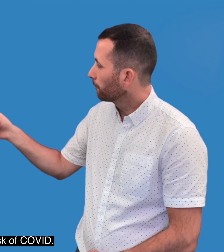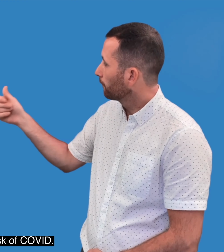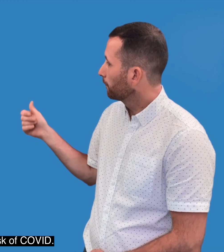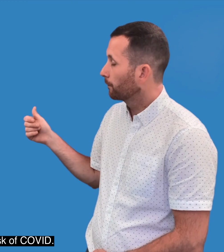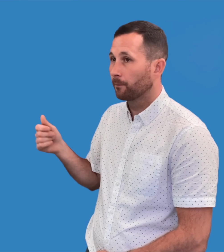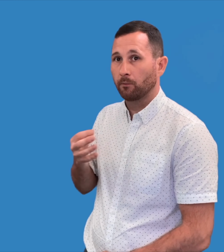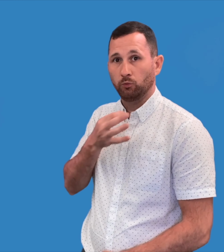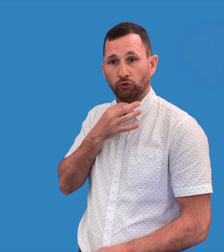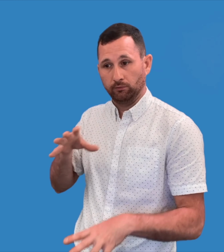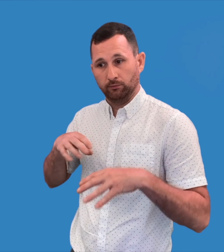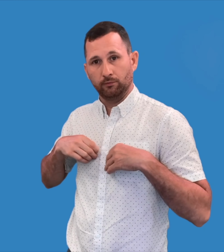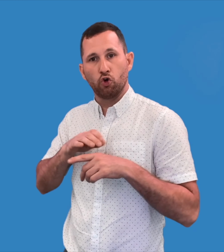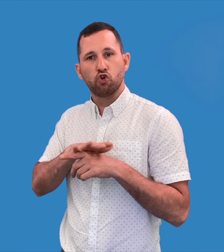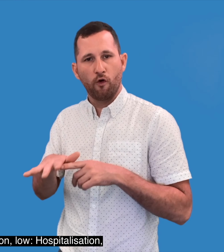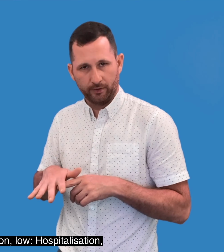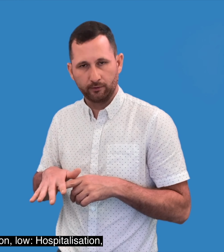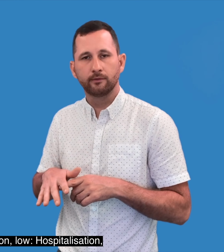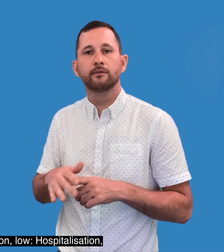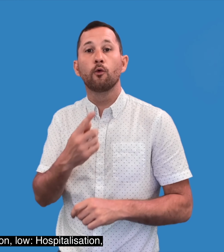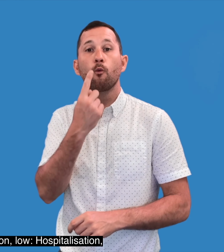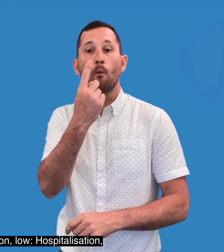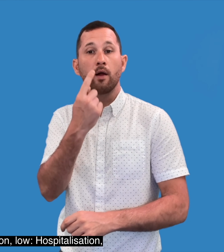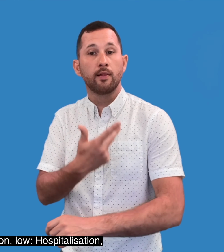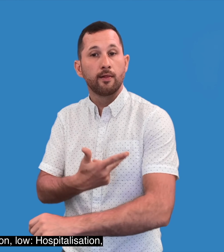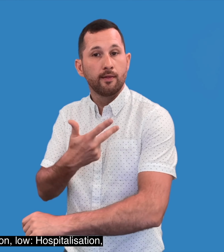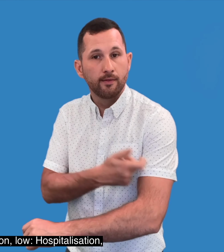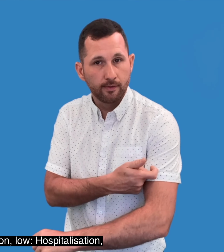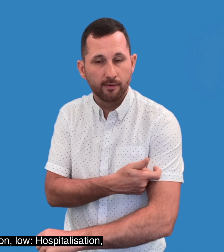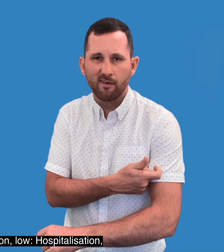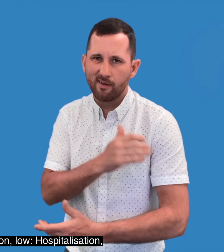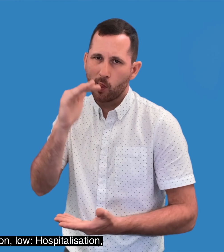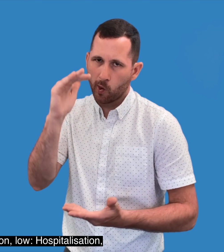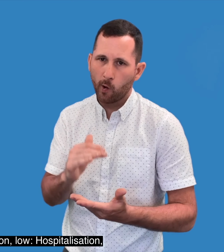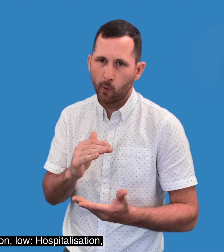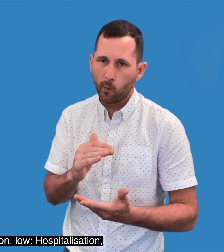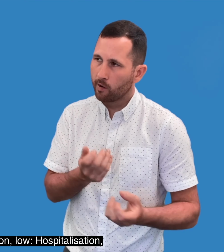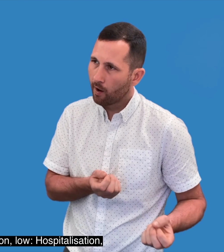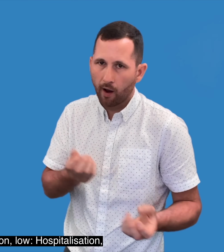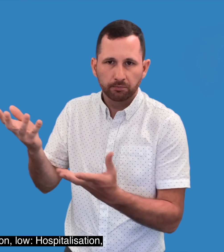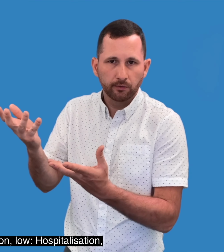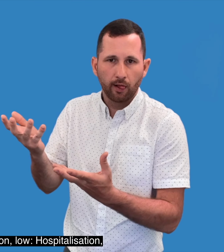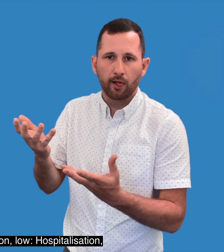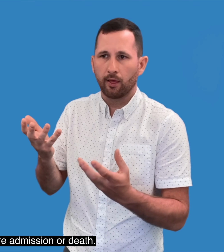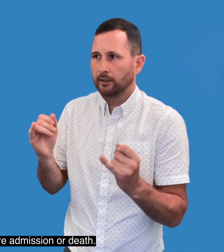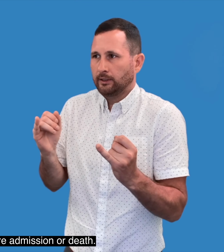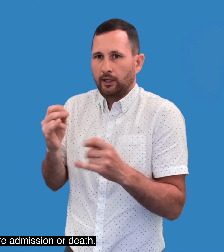COVID, 1 vaccination, low, hospitalisation, intensive